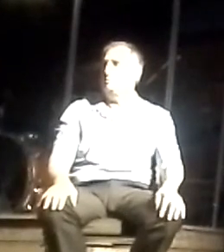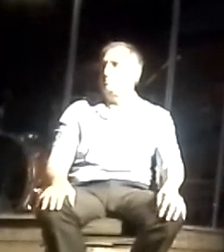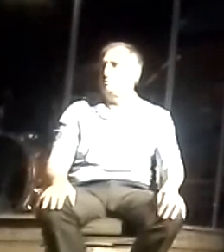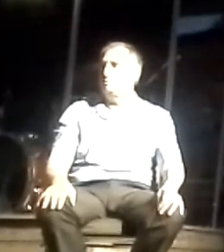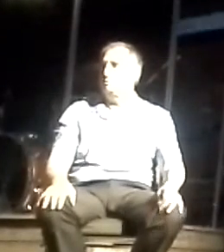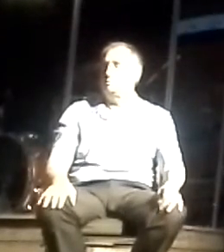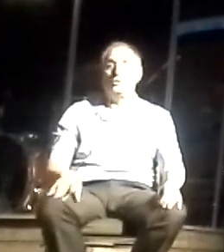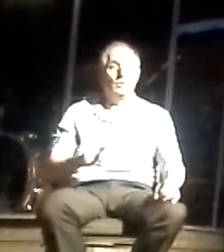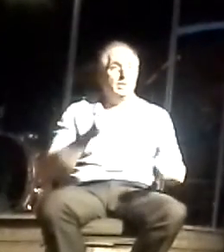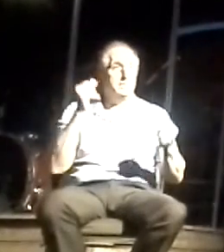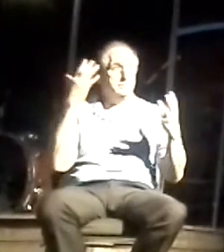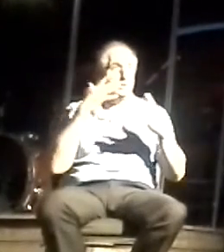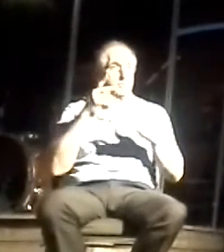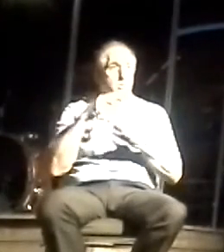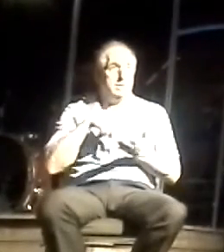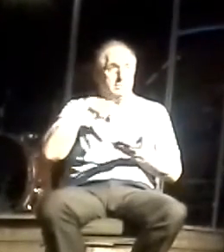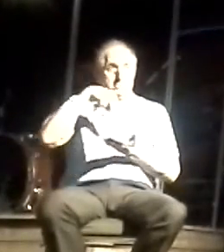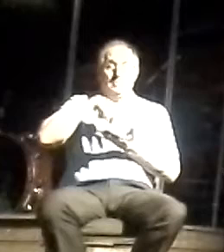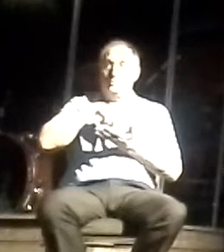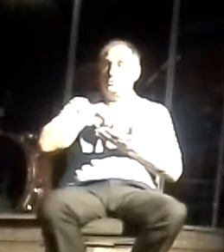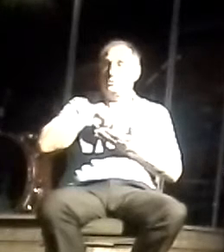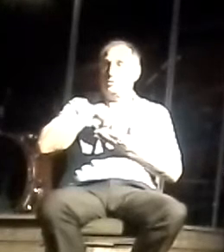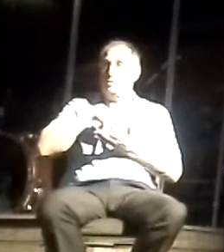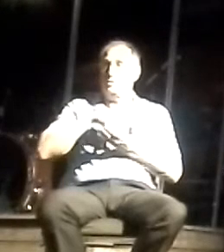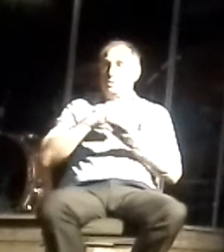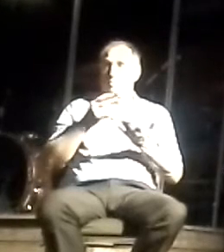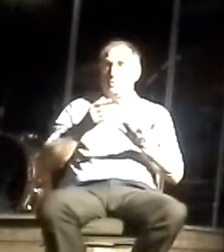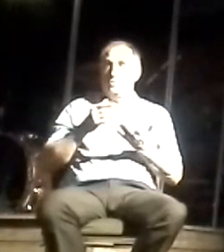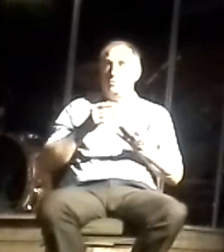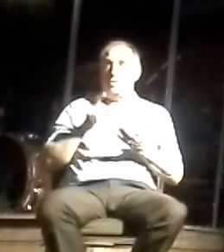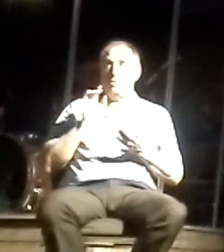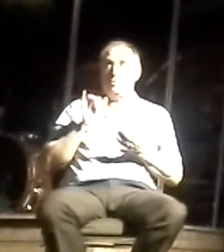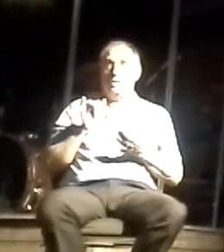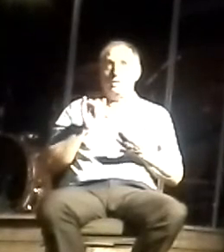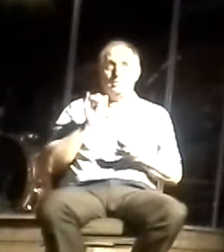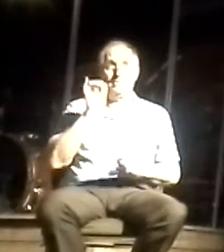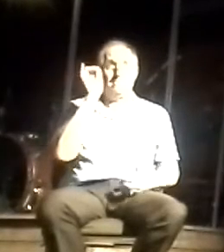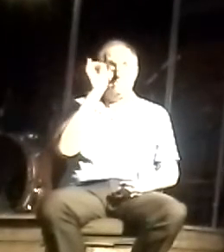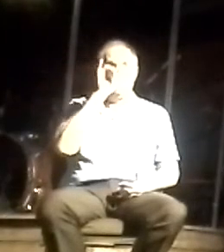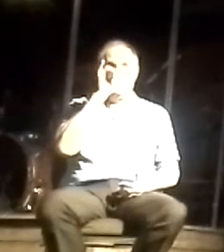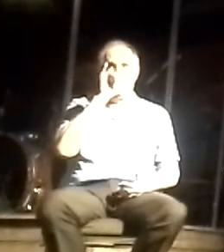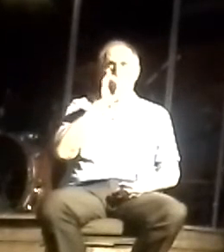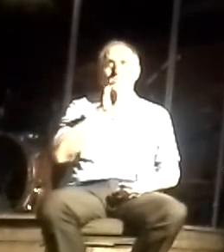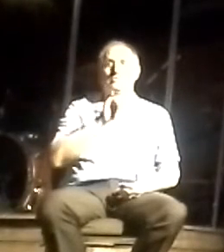You got scared, didn't you, when I climbed on this chair? Some of you are like, that's foolish.